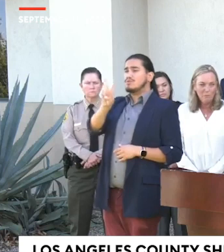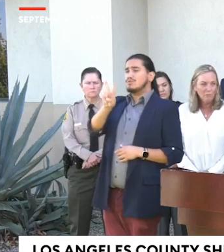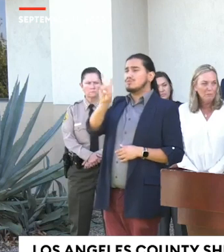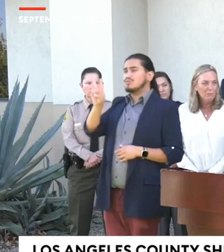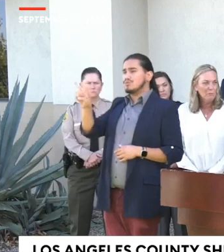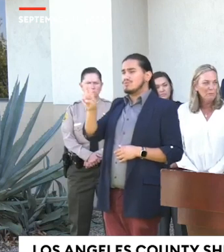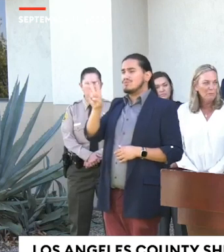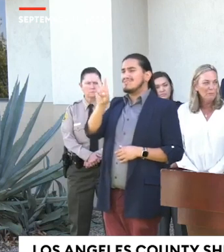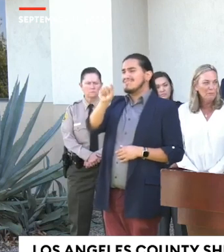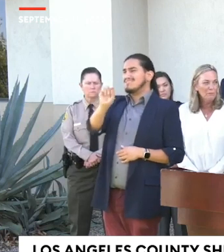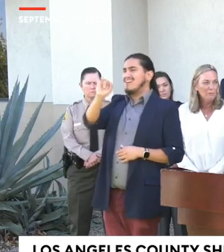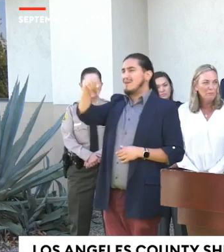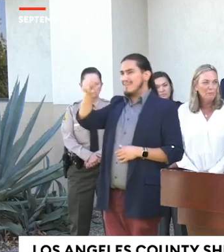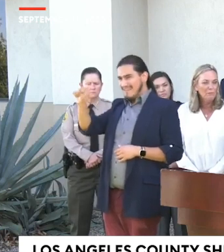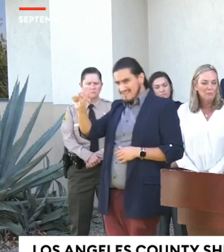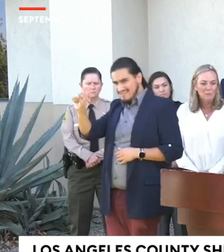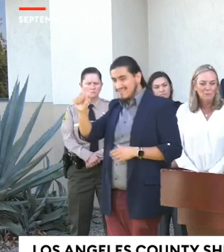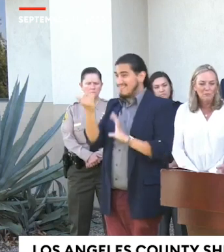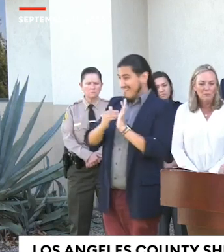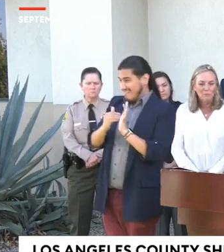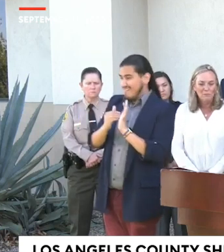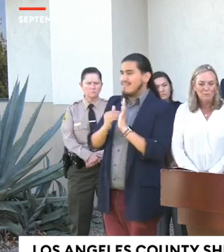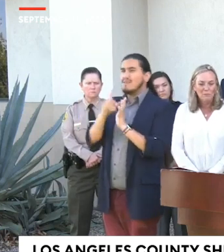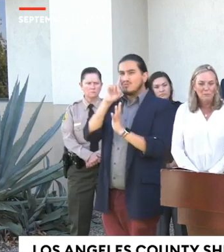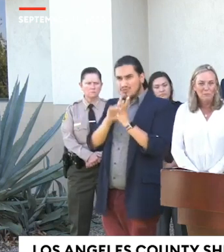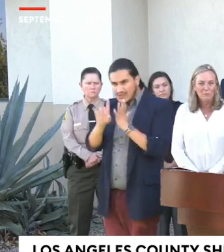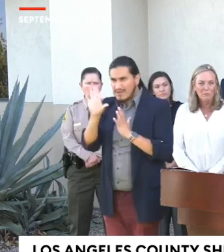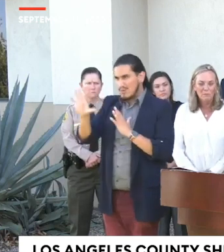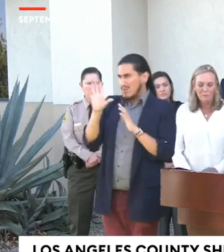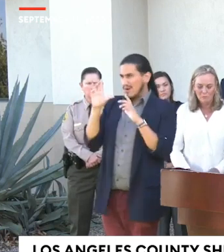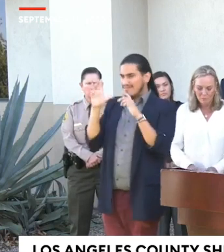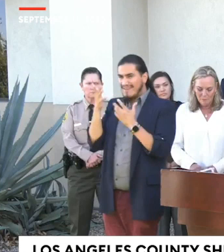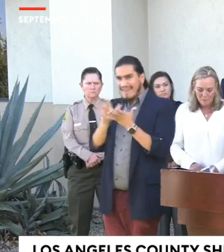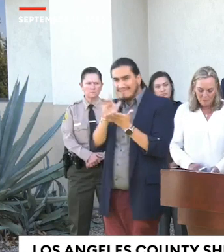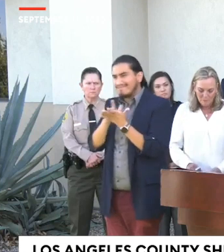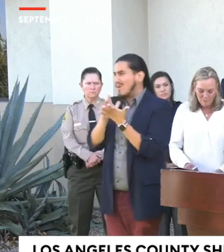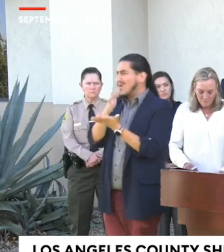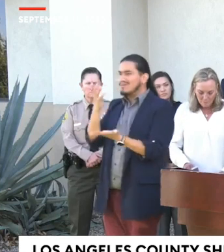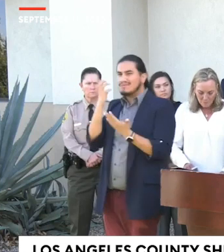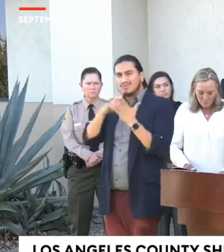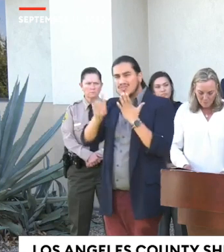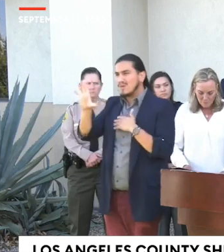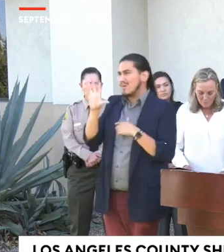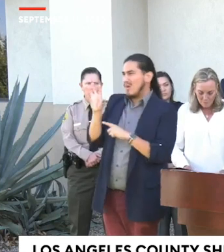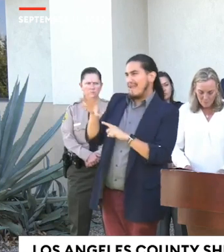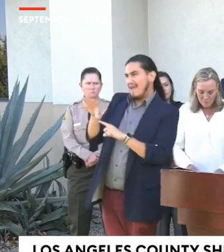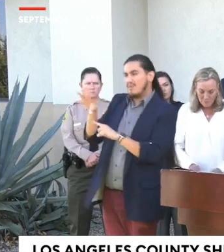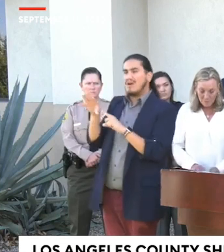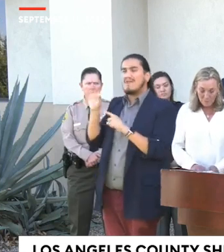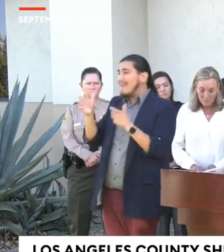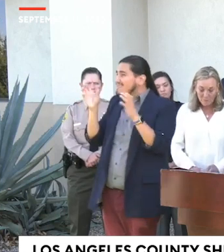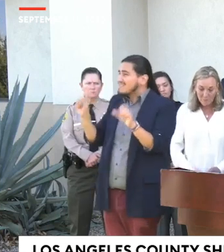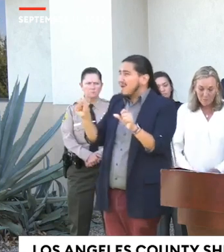1-800-222-TIPS, T-I-P-S. And again, check your cameras. Check your cameras. That could be the missing